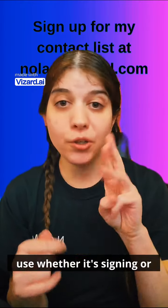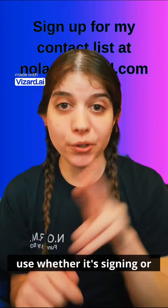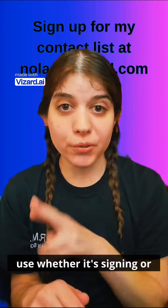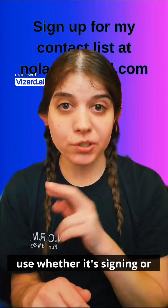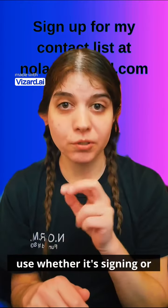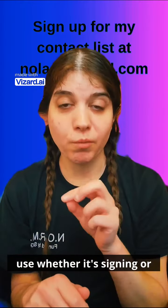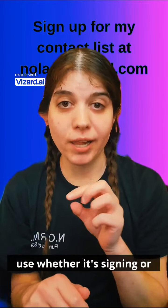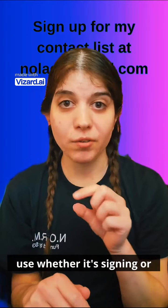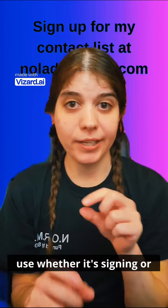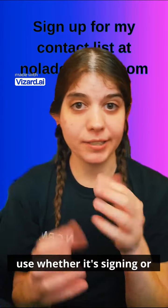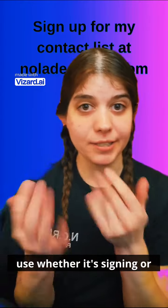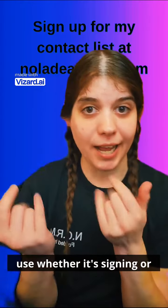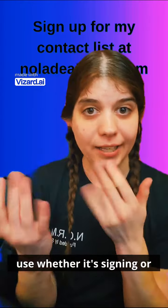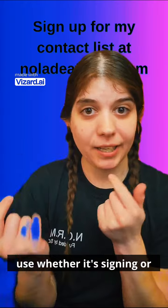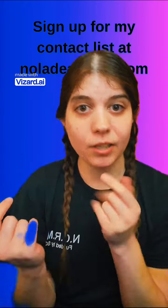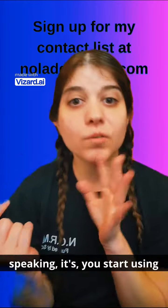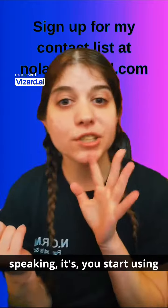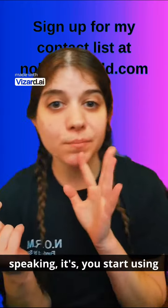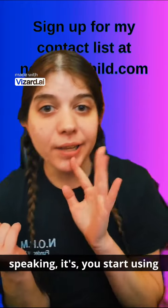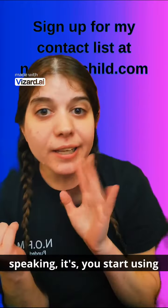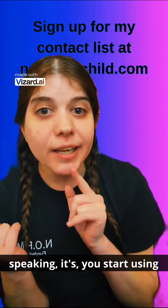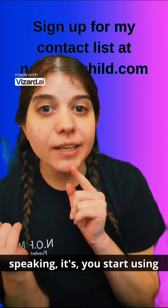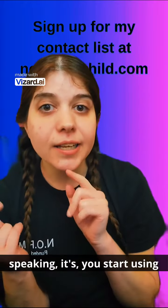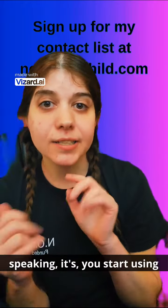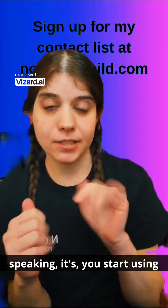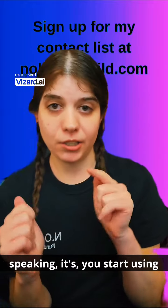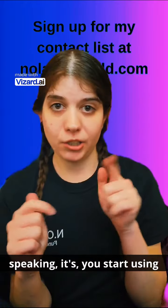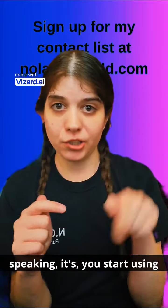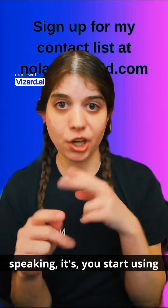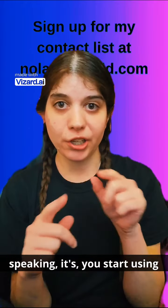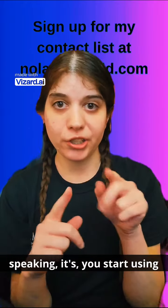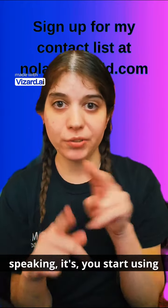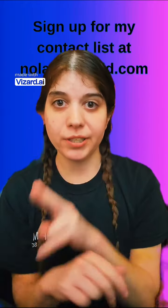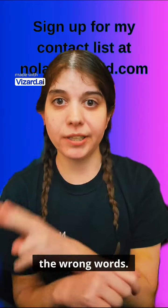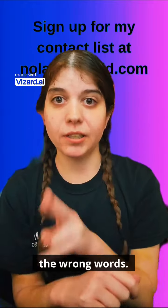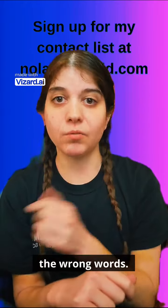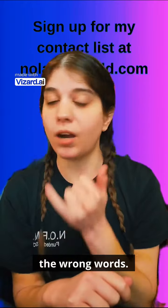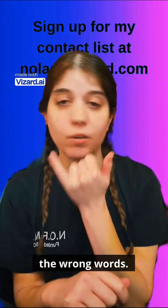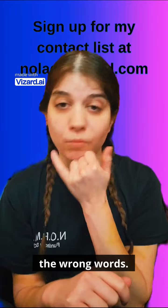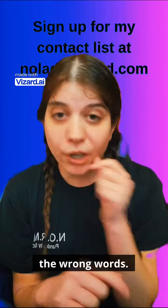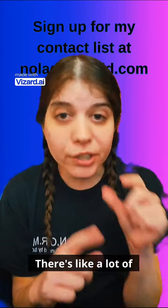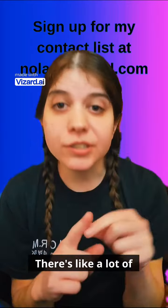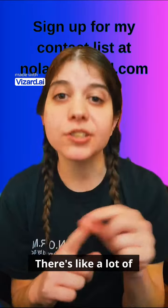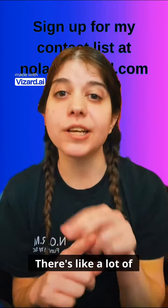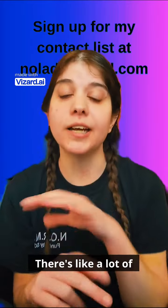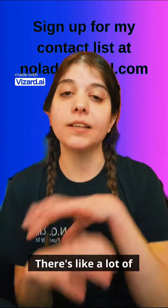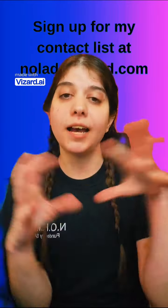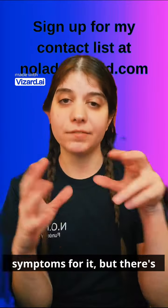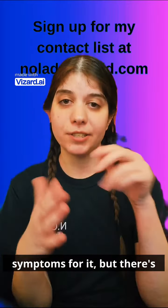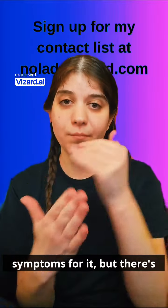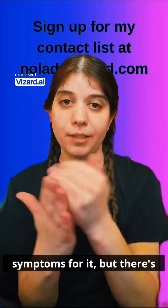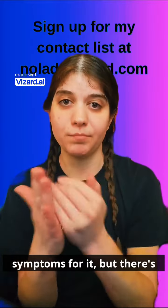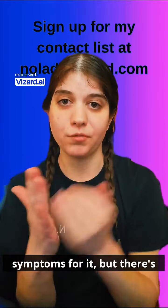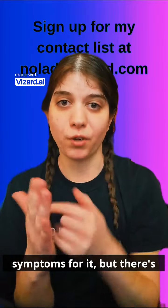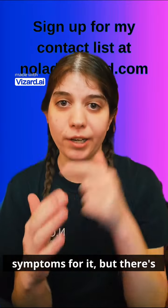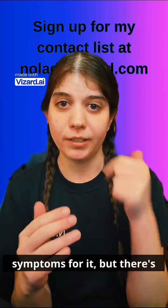use, whether it's signing or speaking, you start using the wrong words. There's like a lot of symptoms for it,